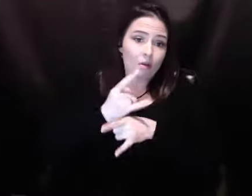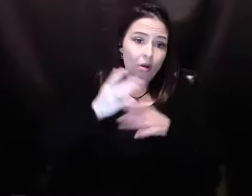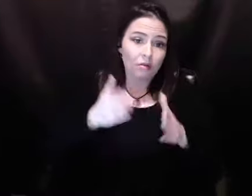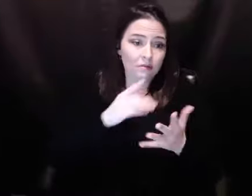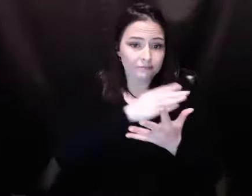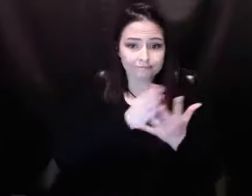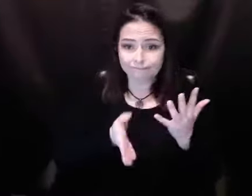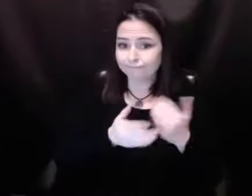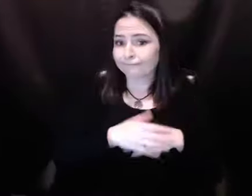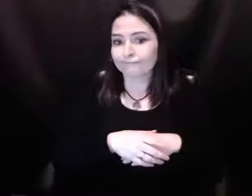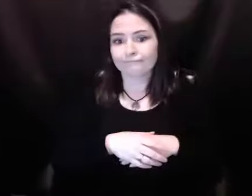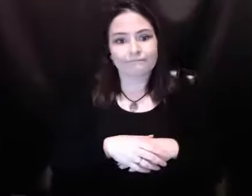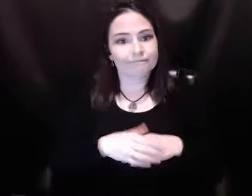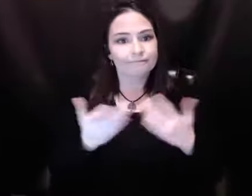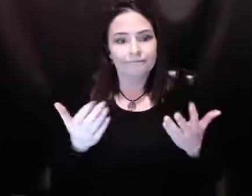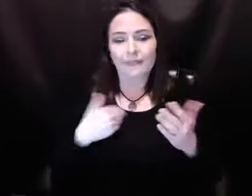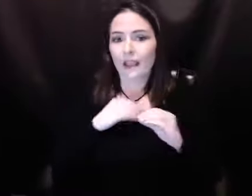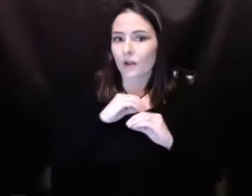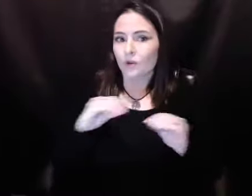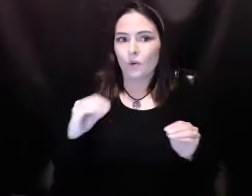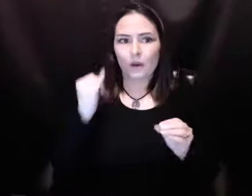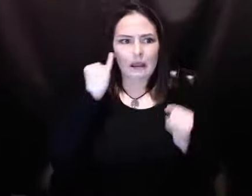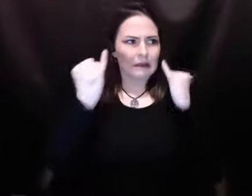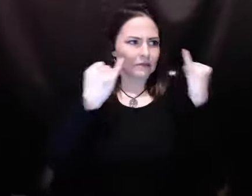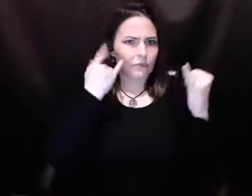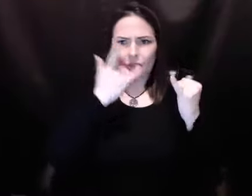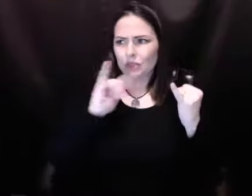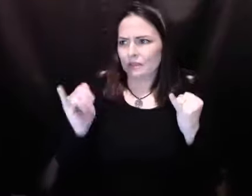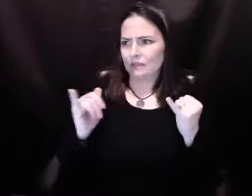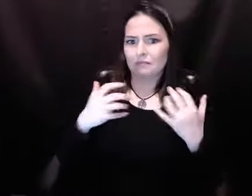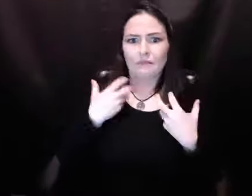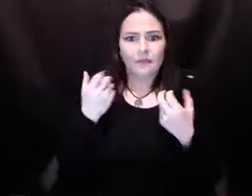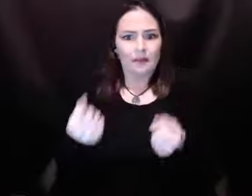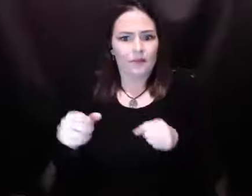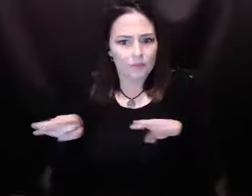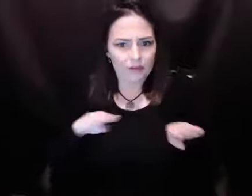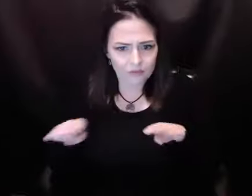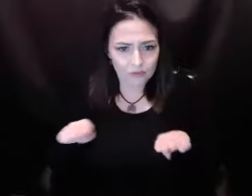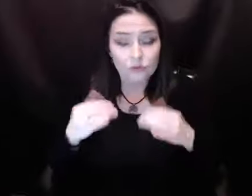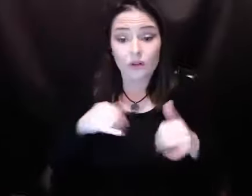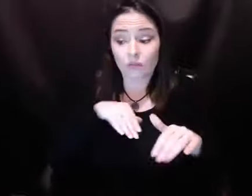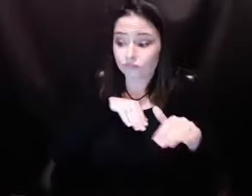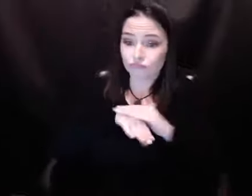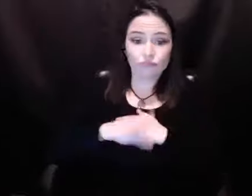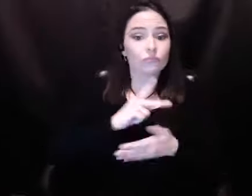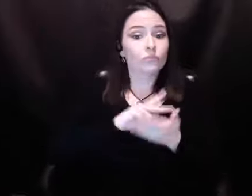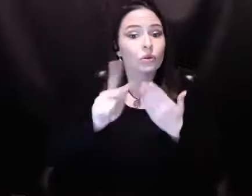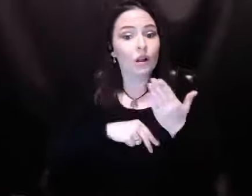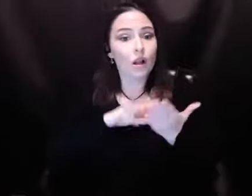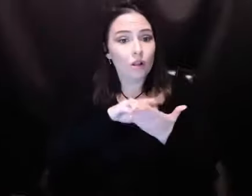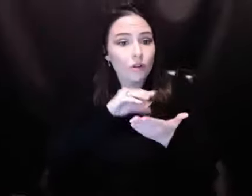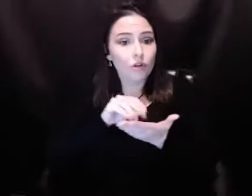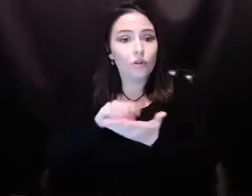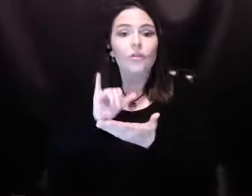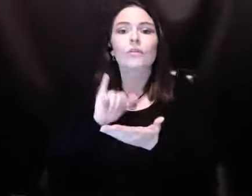Quote from Henry Longfellow, "He that respects himself is safe from others. He wears a coat of mail that